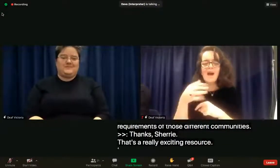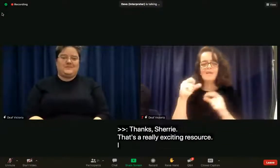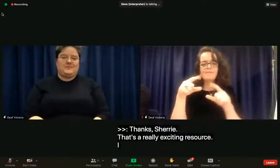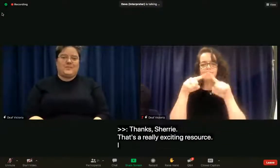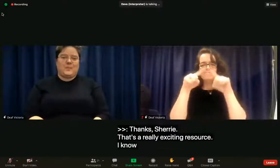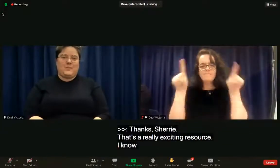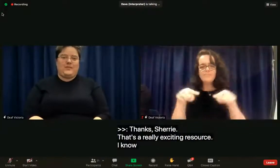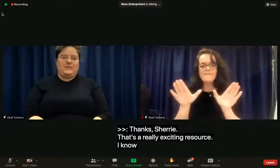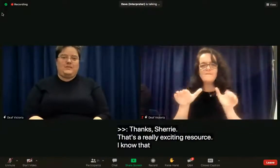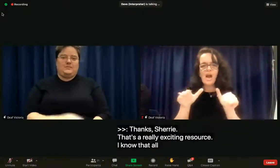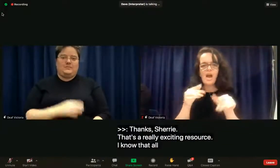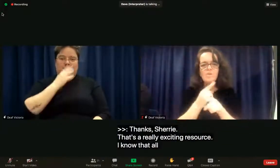this.